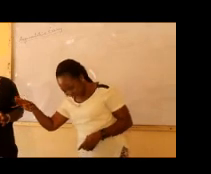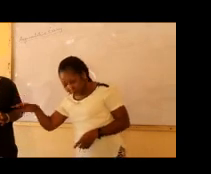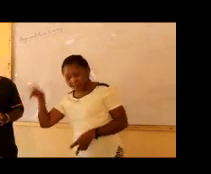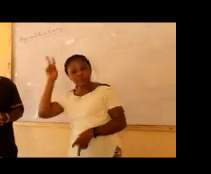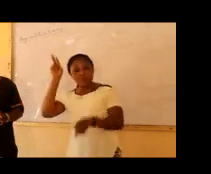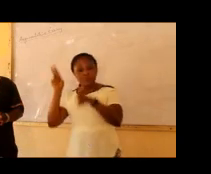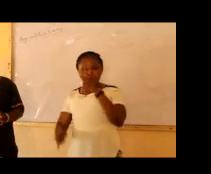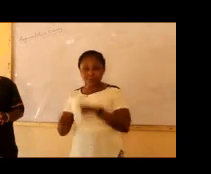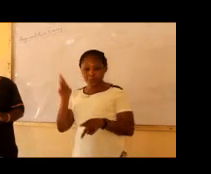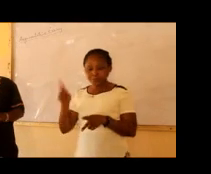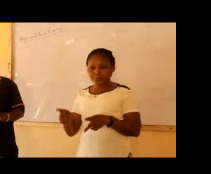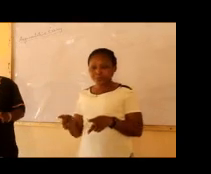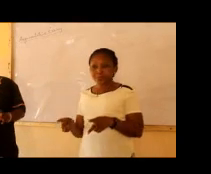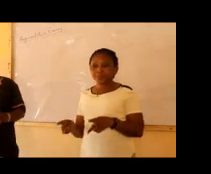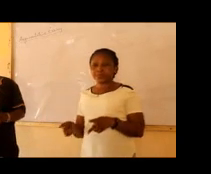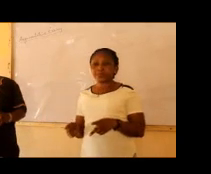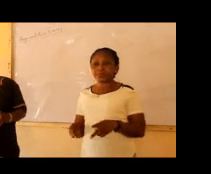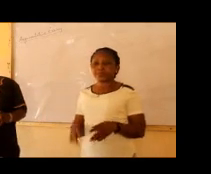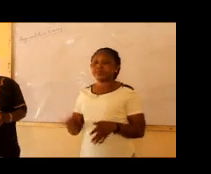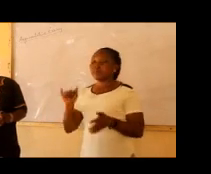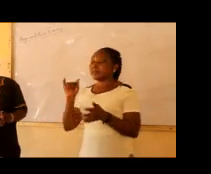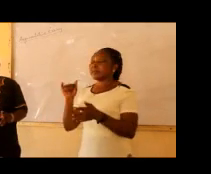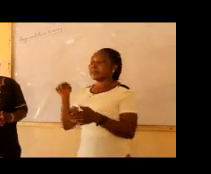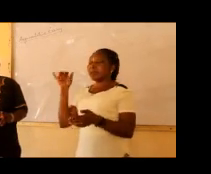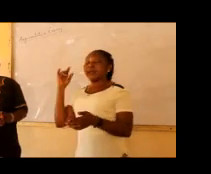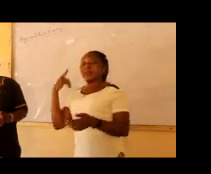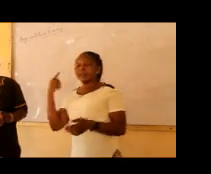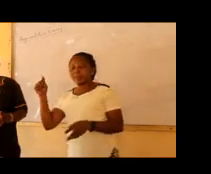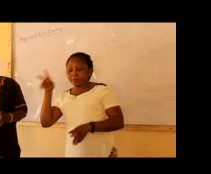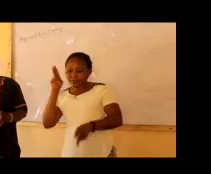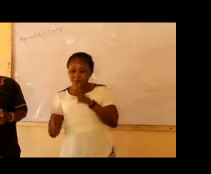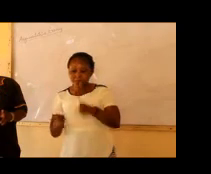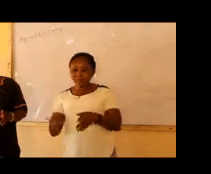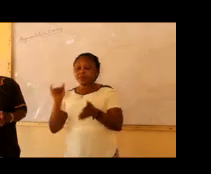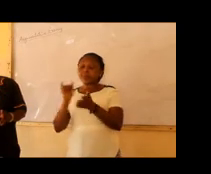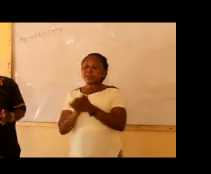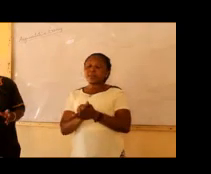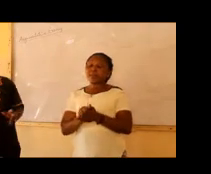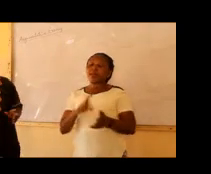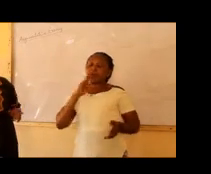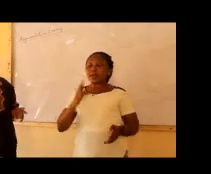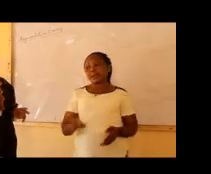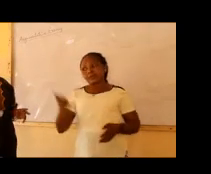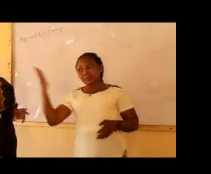panel that are set up to judge